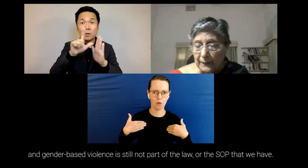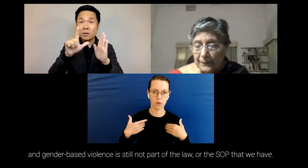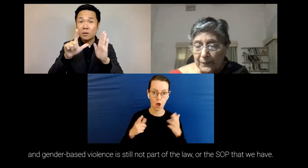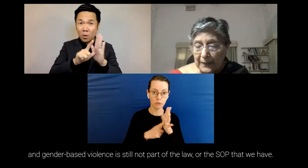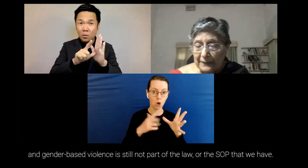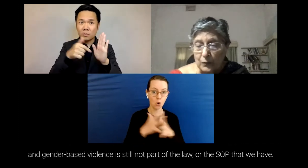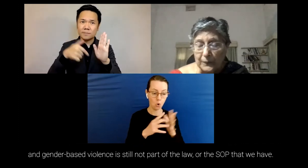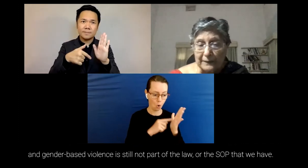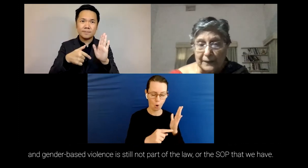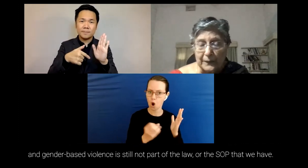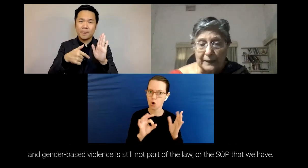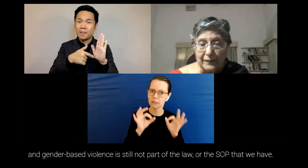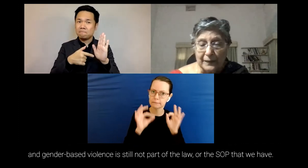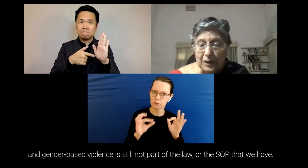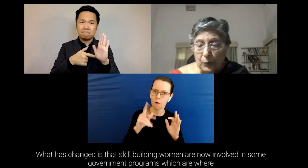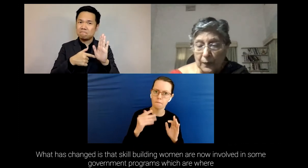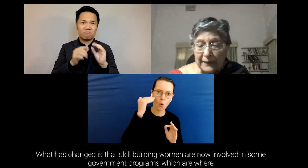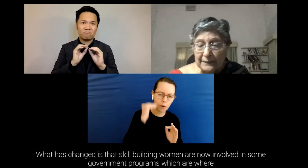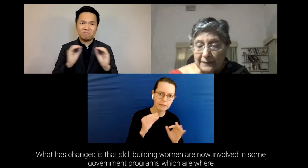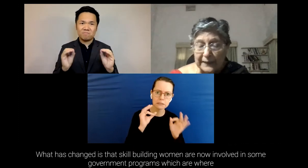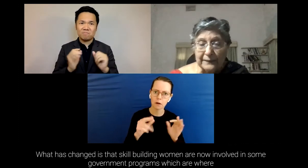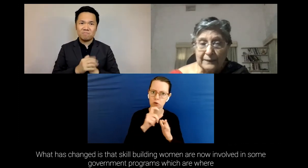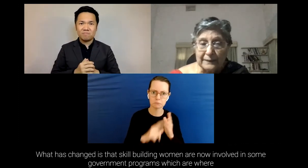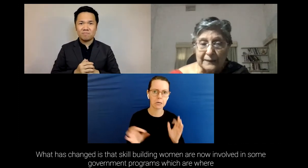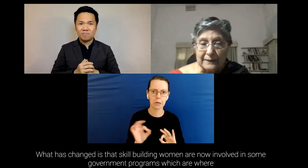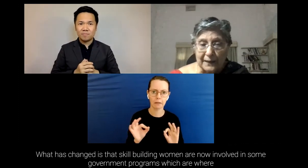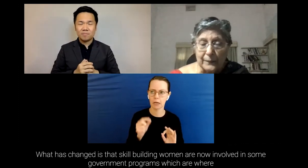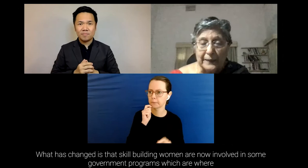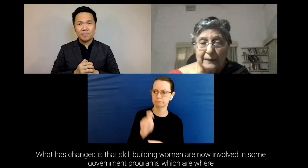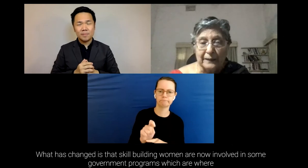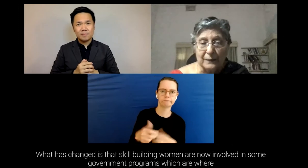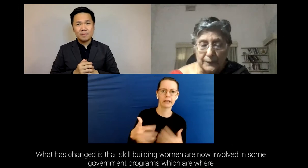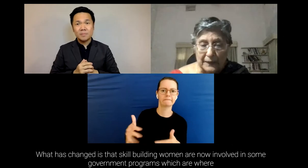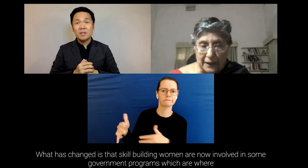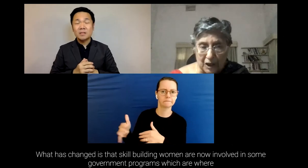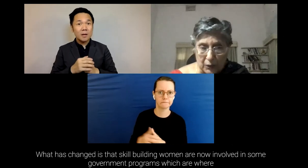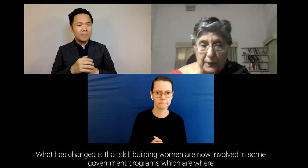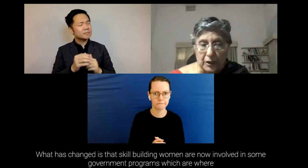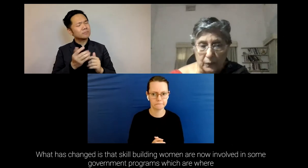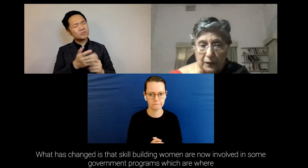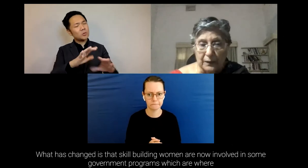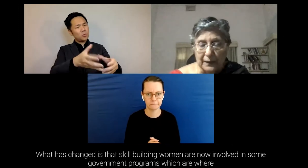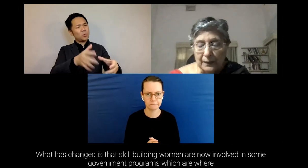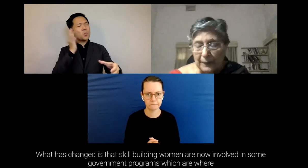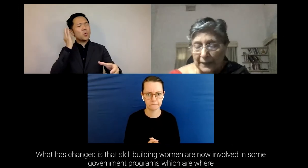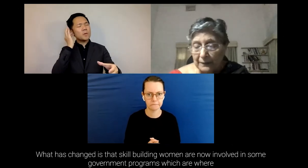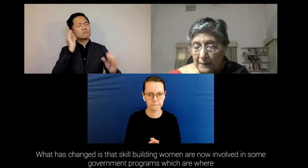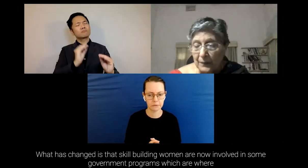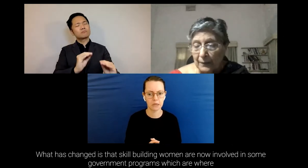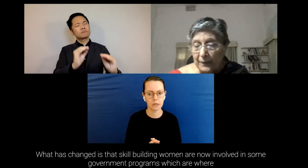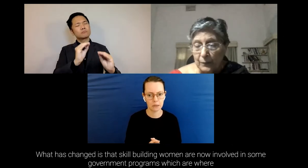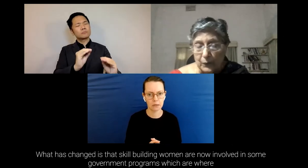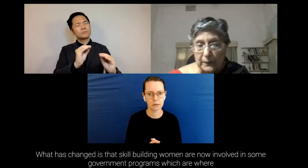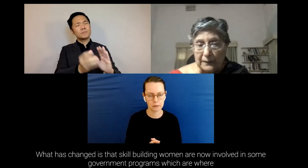the SOPs that we have. What has changed is that skill building, women are now involved by